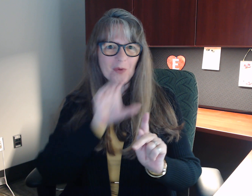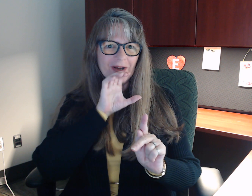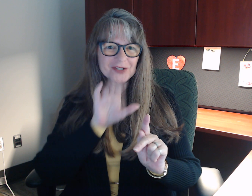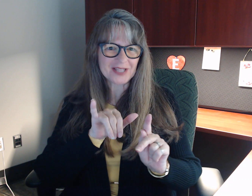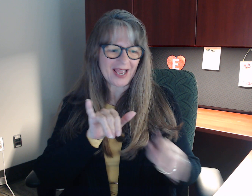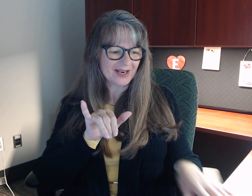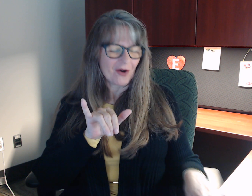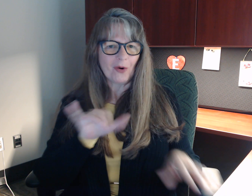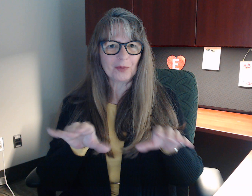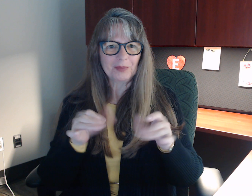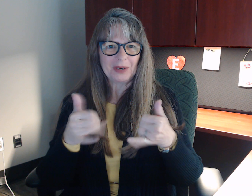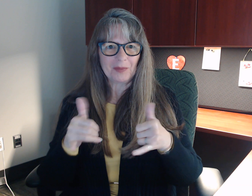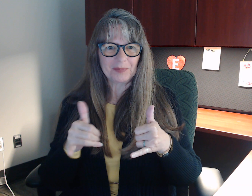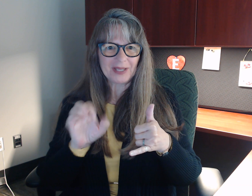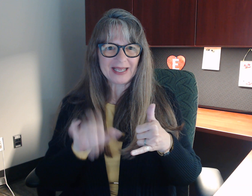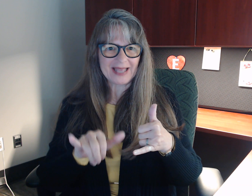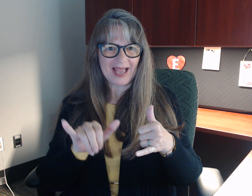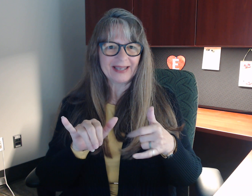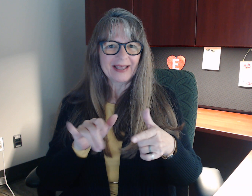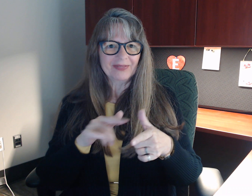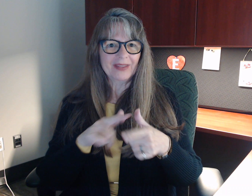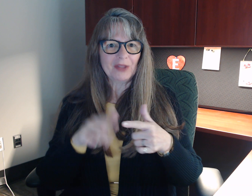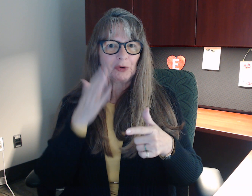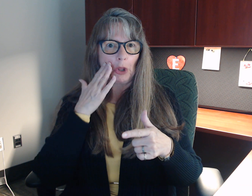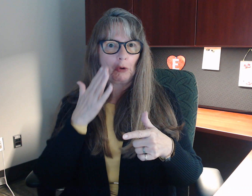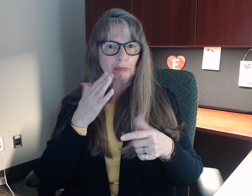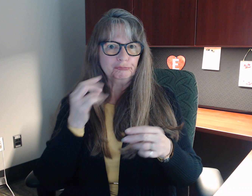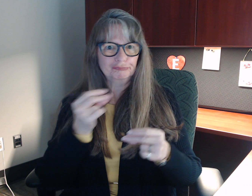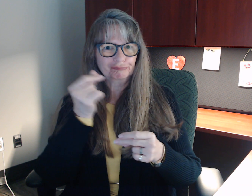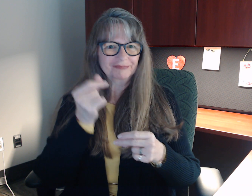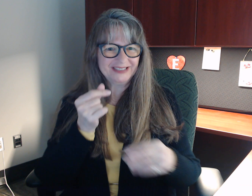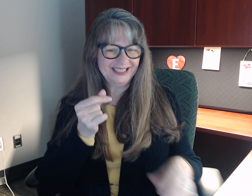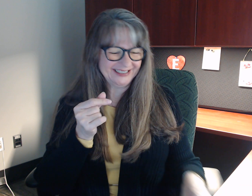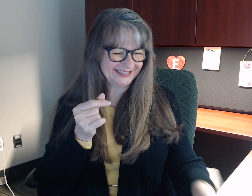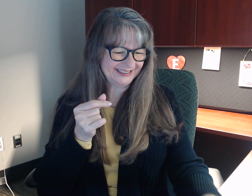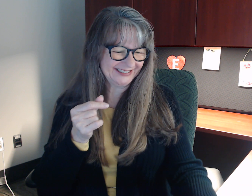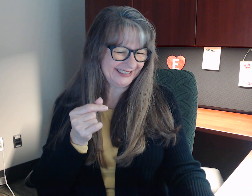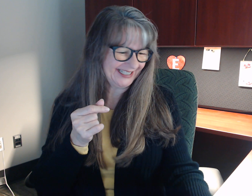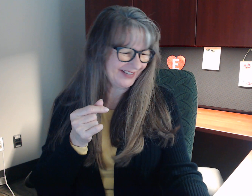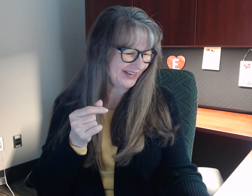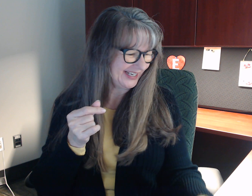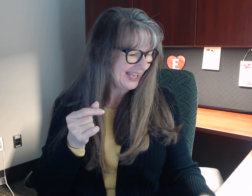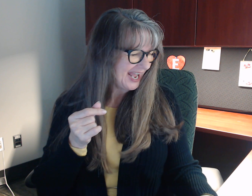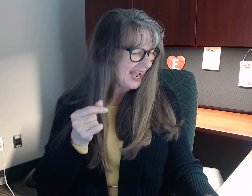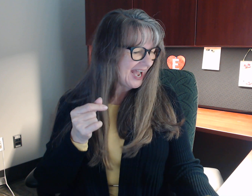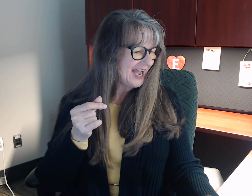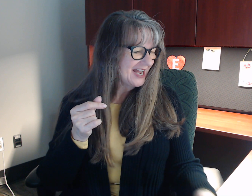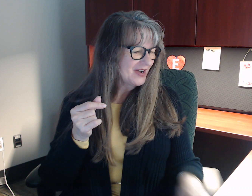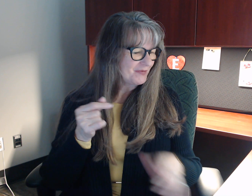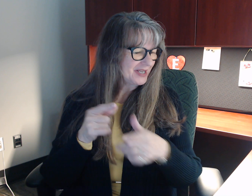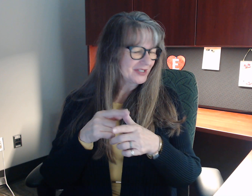watch that or, play that, then they'll know. Anyway, and